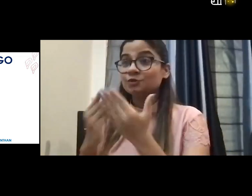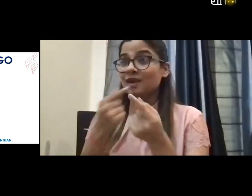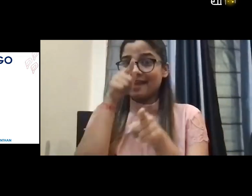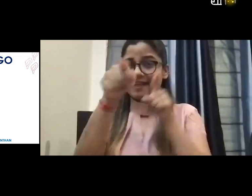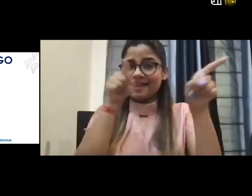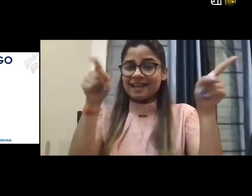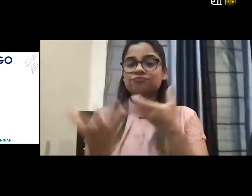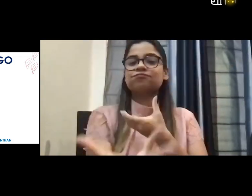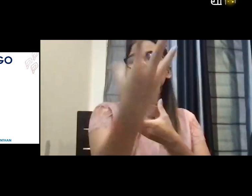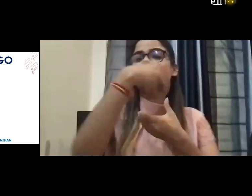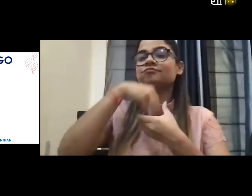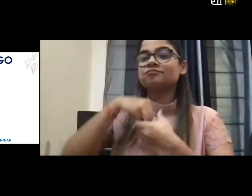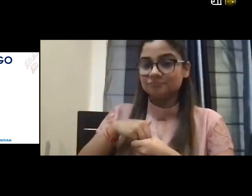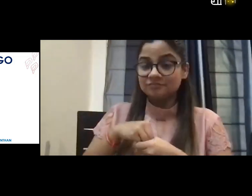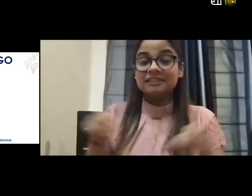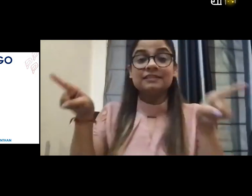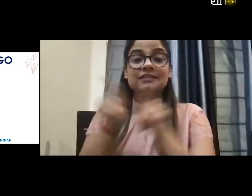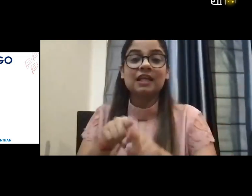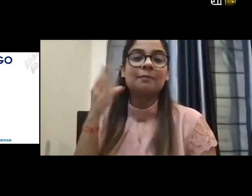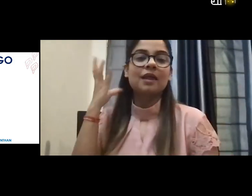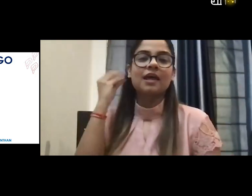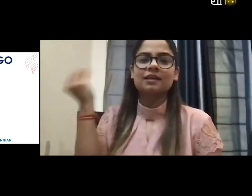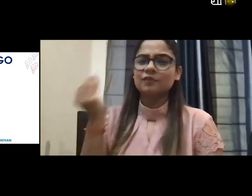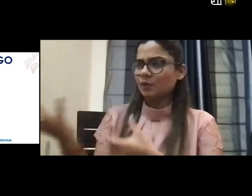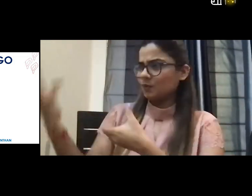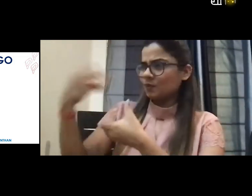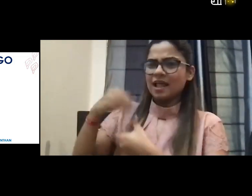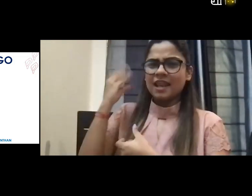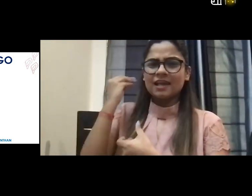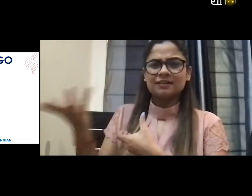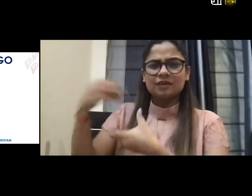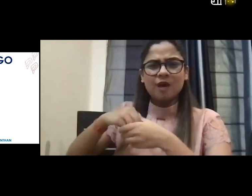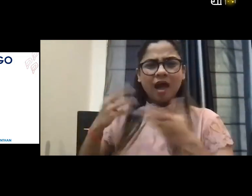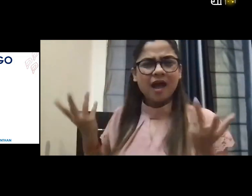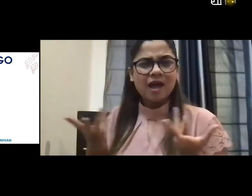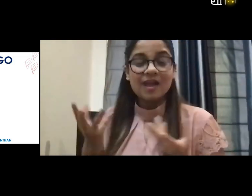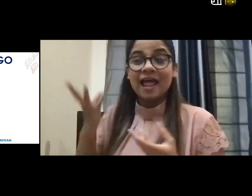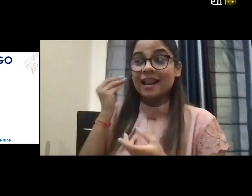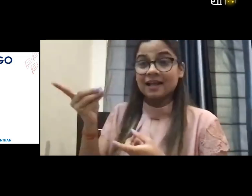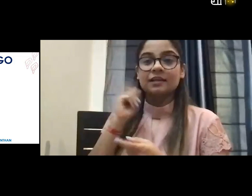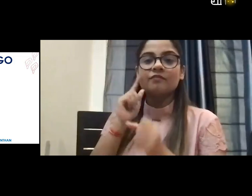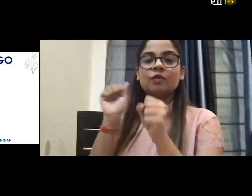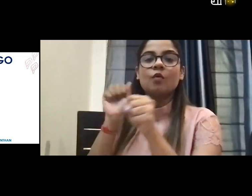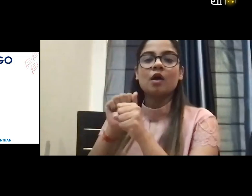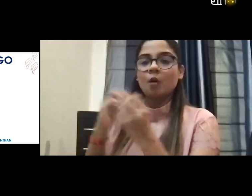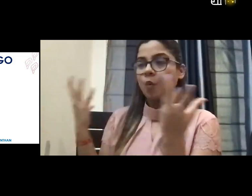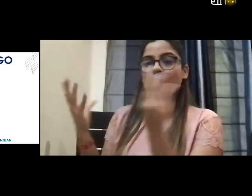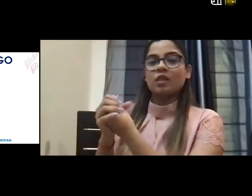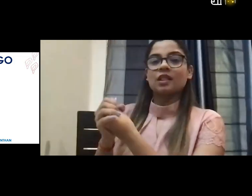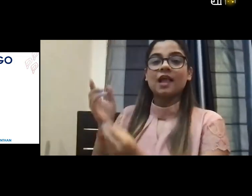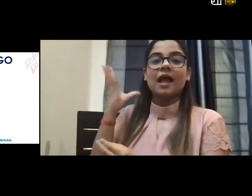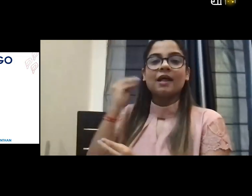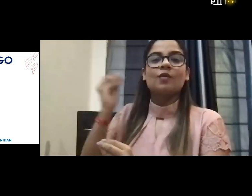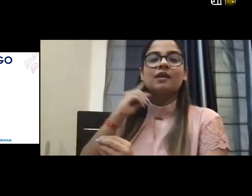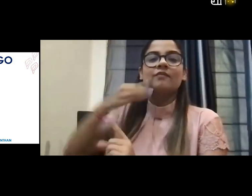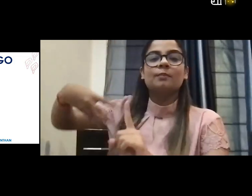different NGOs, education sectors, everyone can come together, and even hearing people can come together. But how can they be